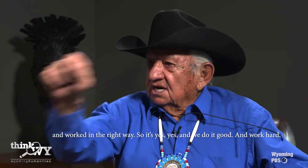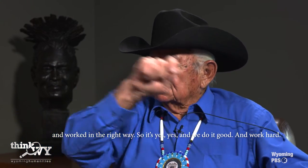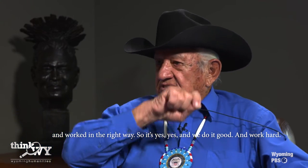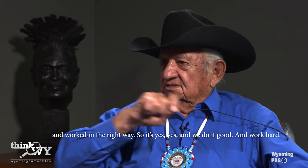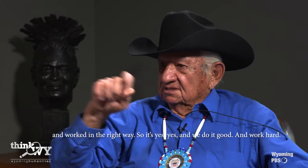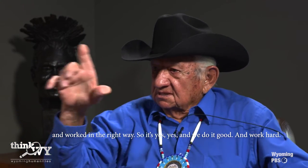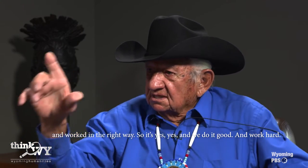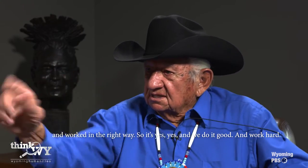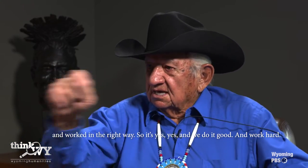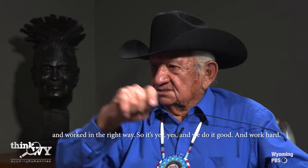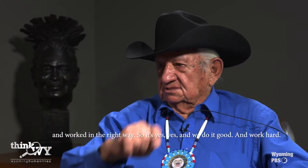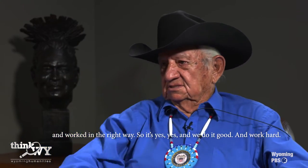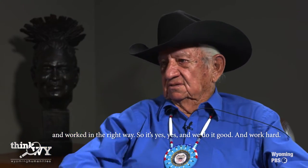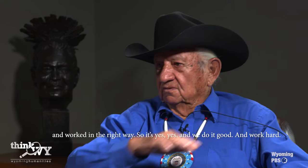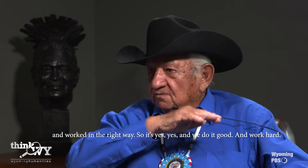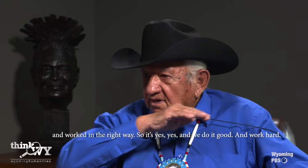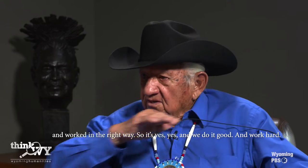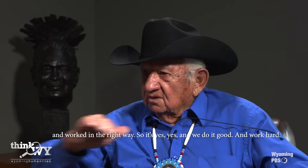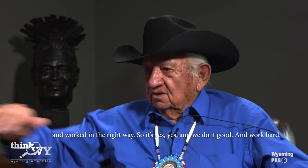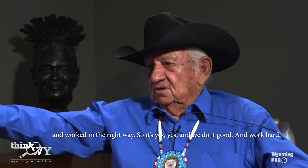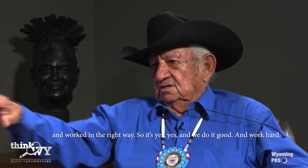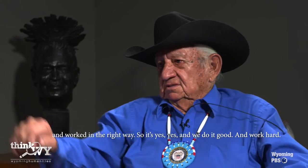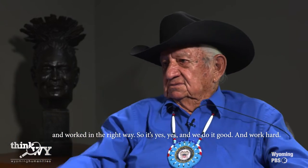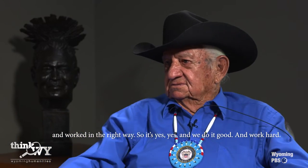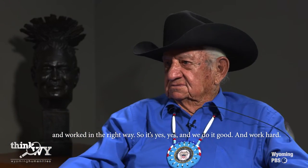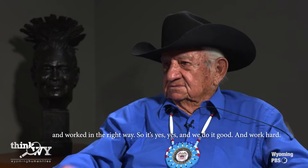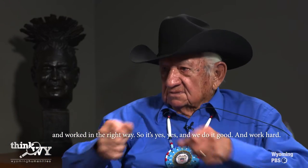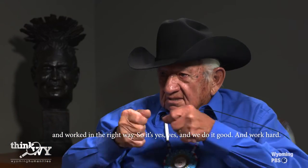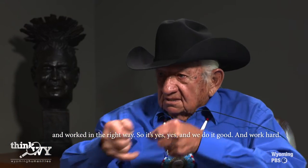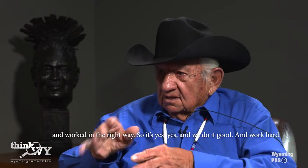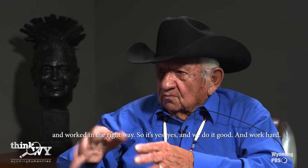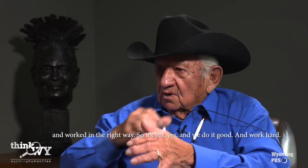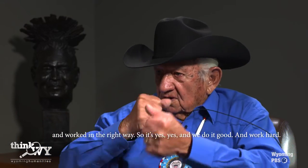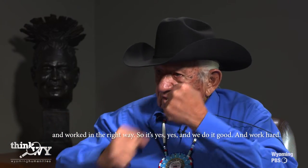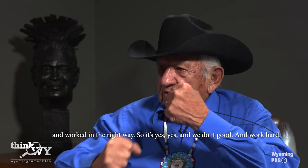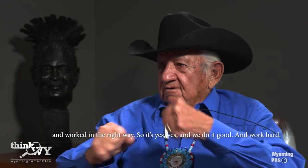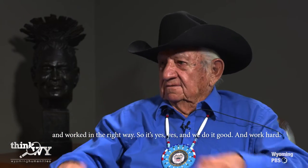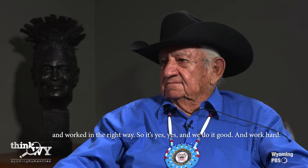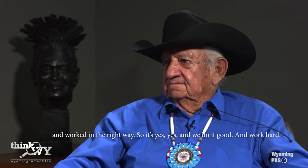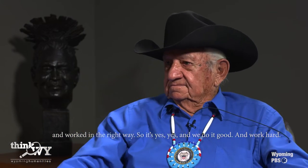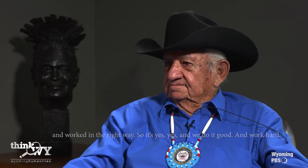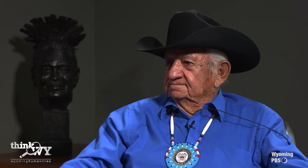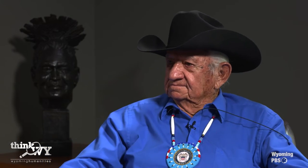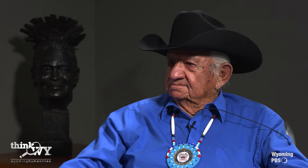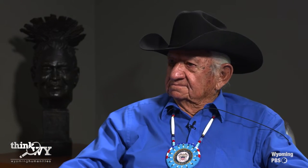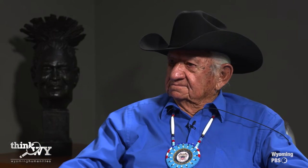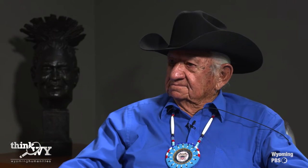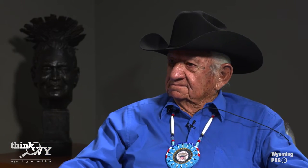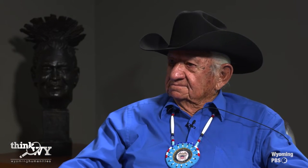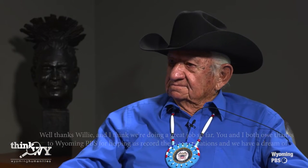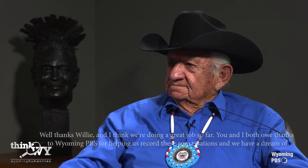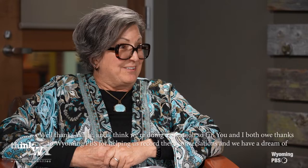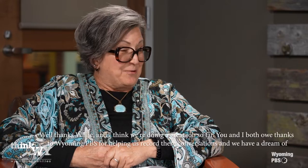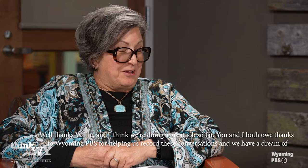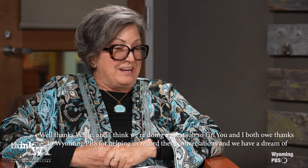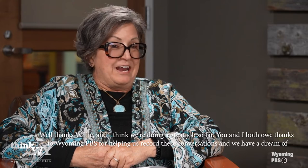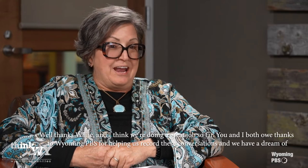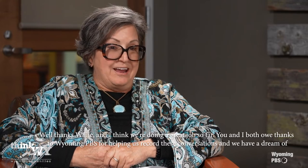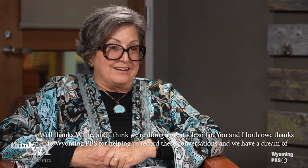yes, yes, we do it good and work hard. Well, thanks, Willie. And